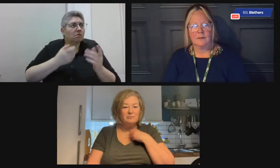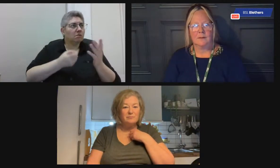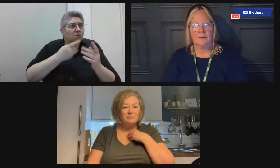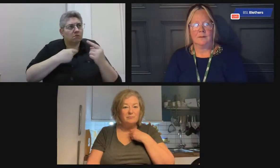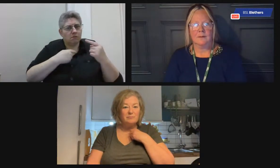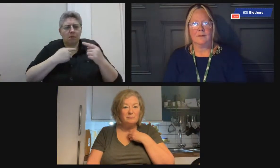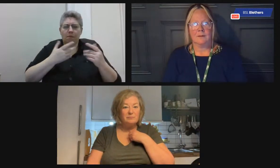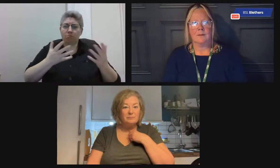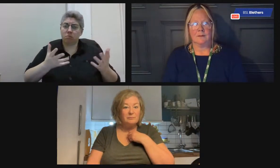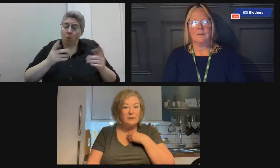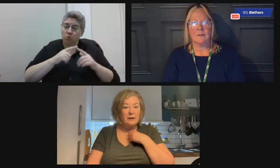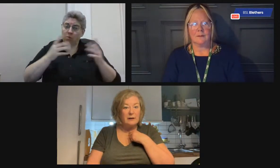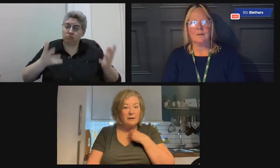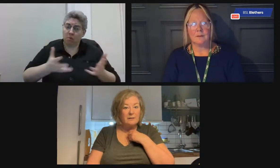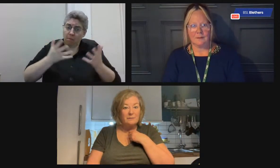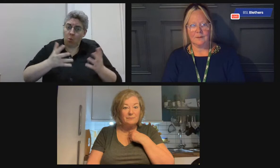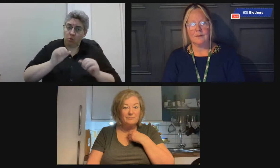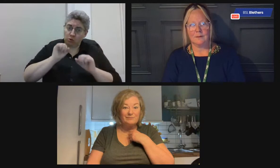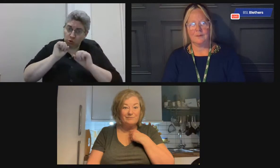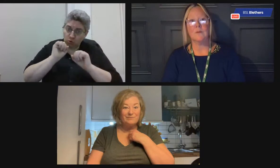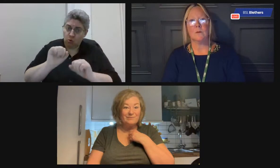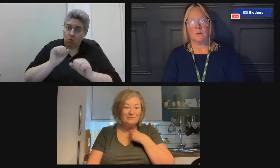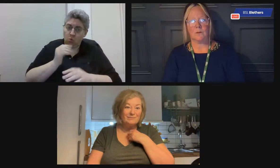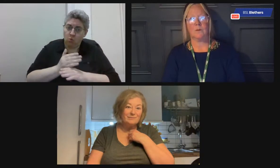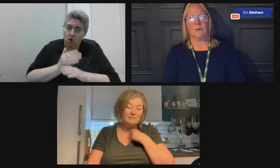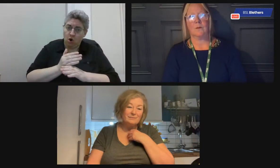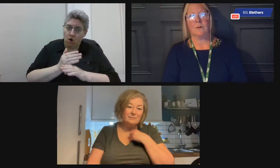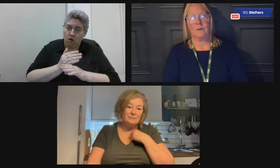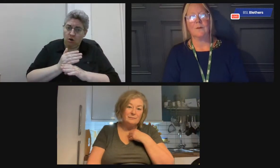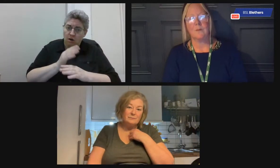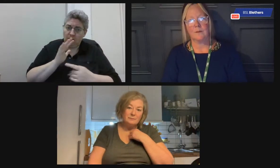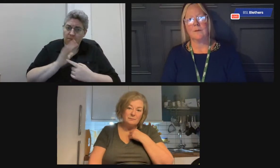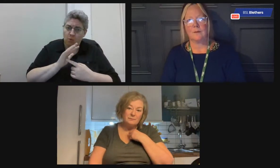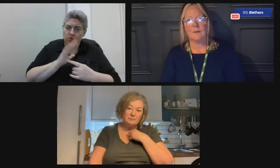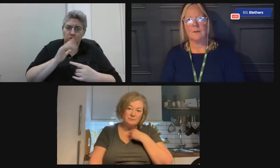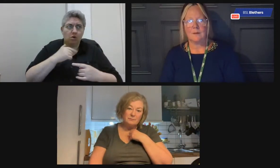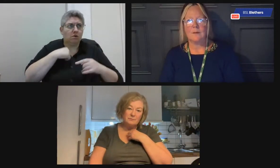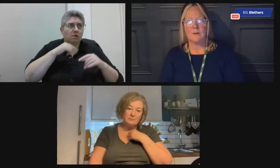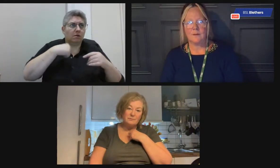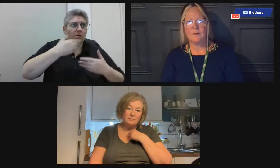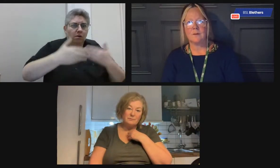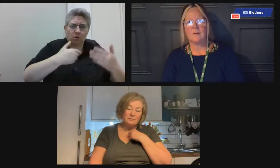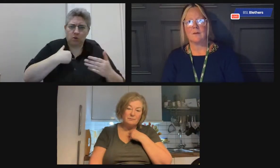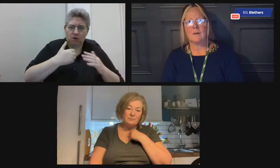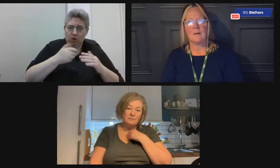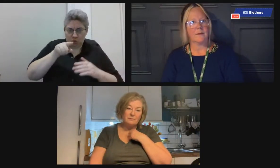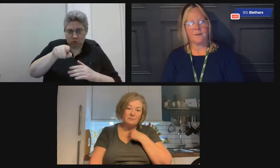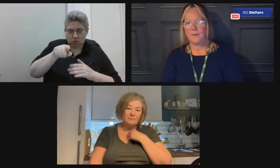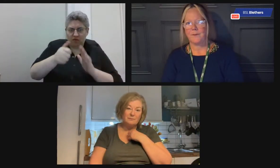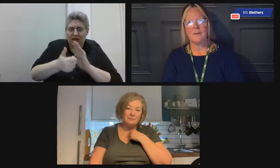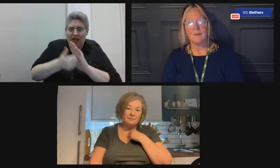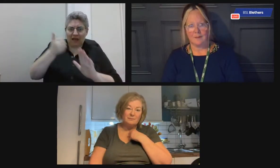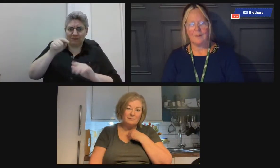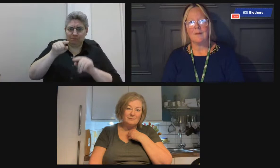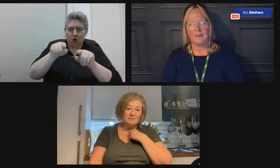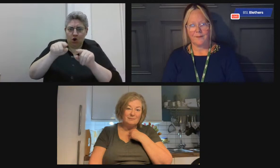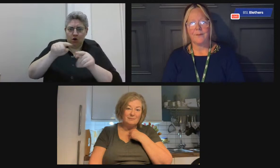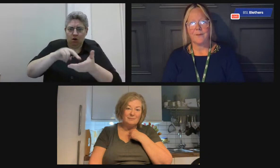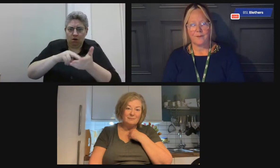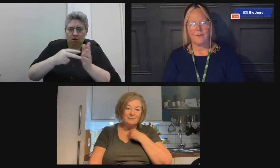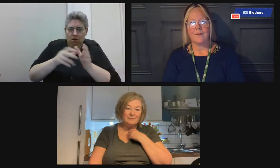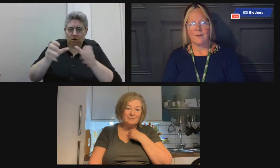You know, I do agree, though. I think it's important that deaf organisations should be promoting your kind of work. You